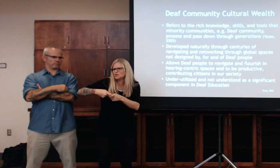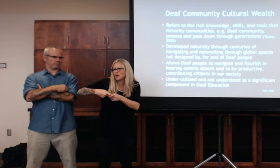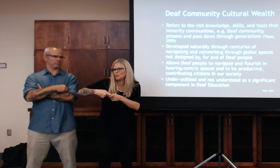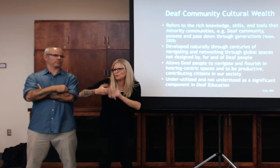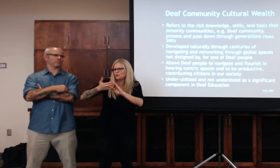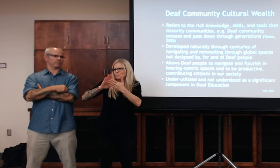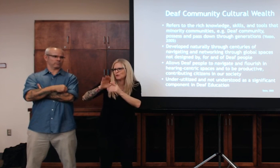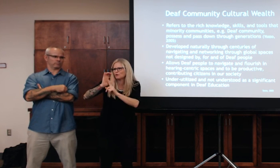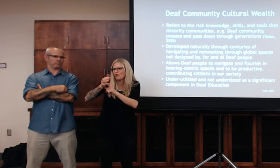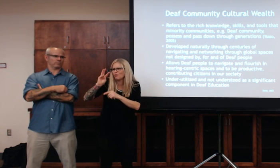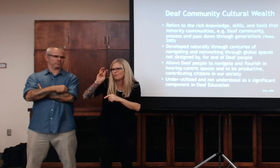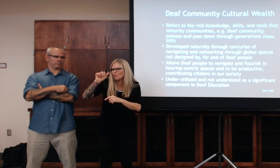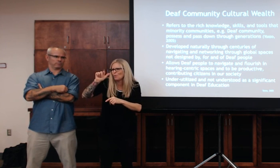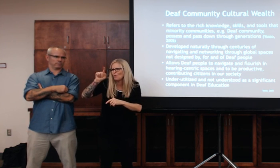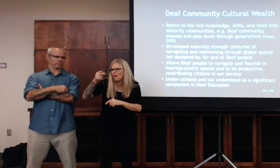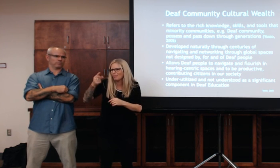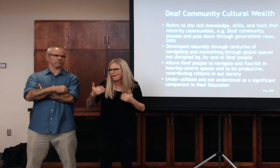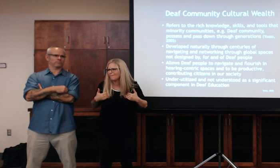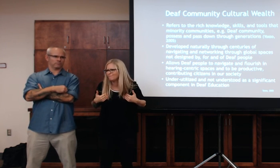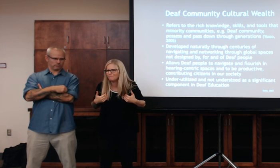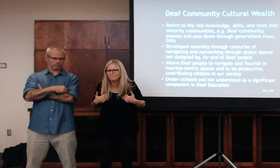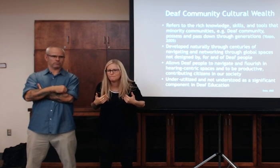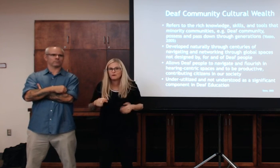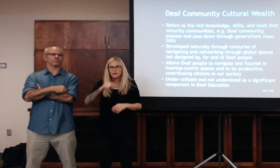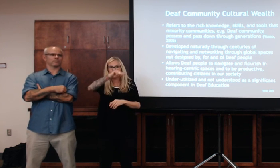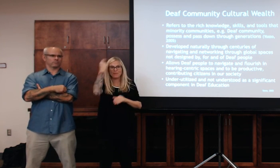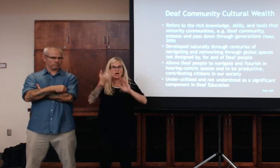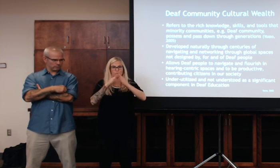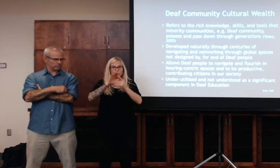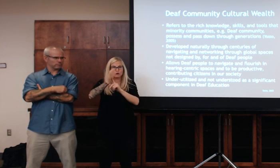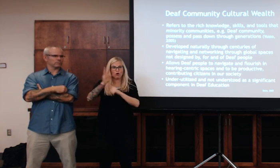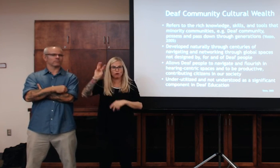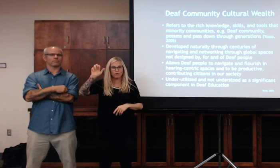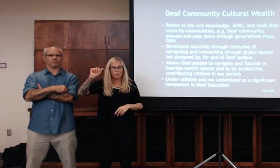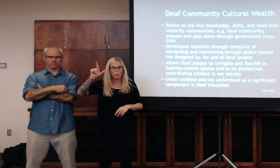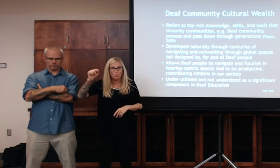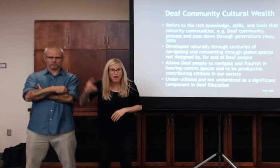the Latino community wealth. Black community cultural wealth.